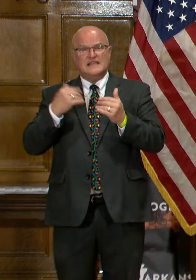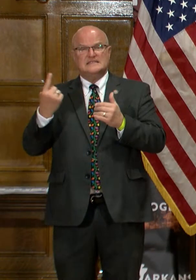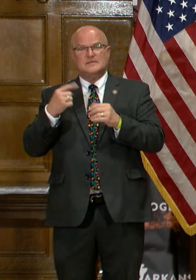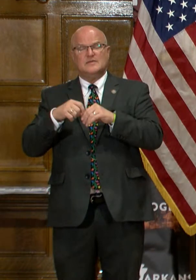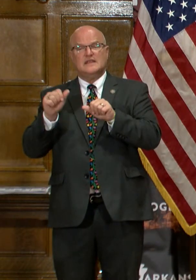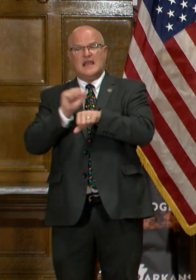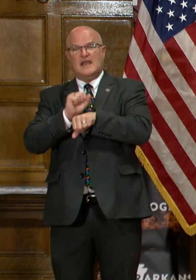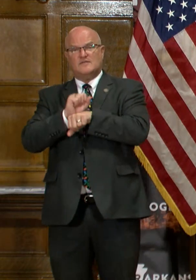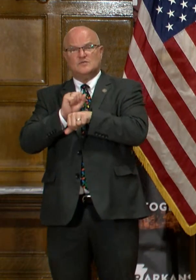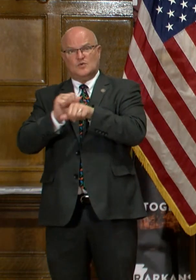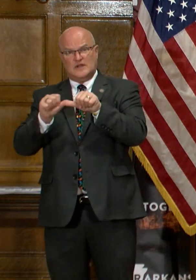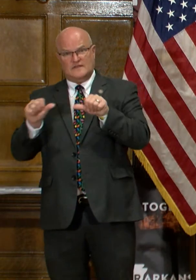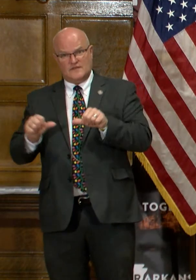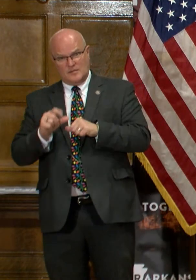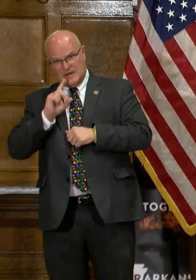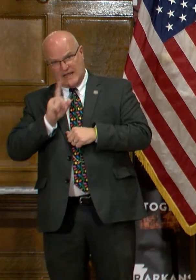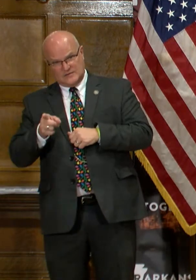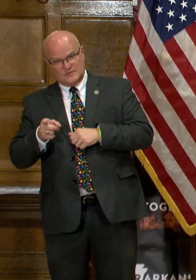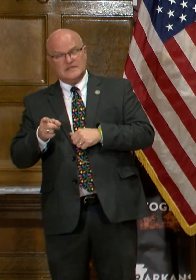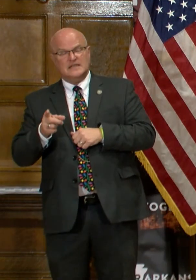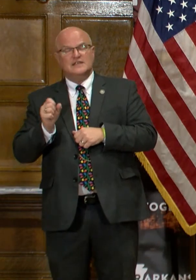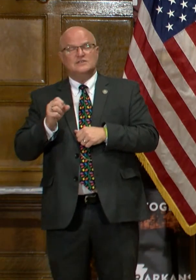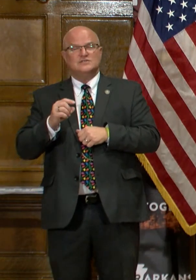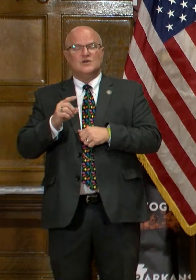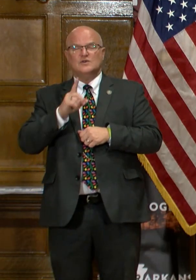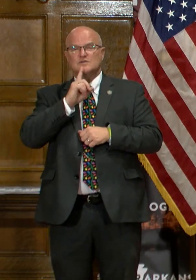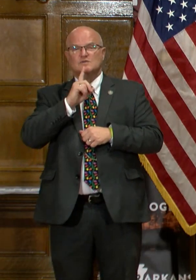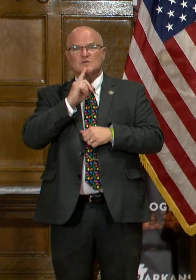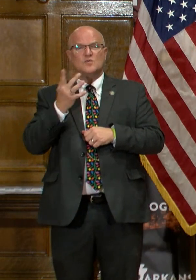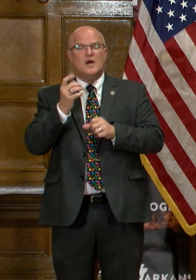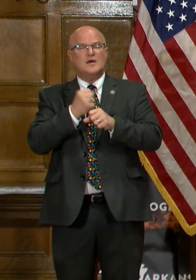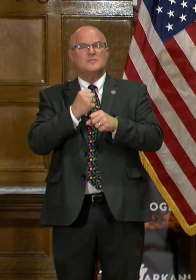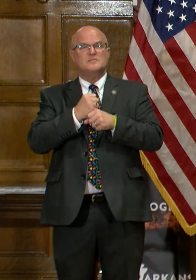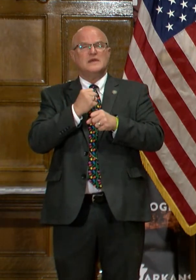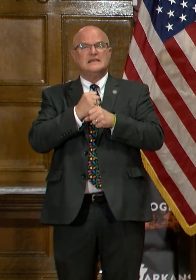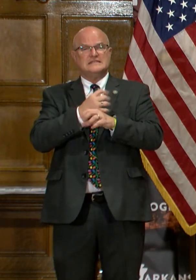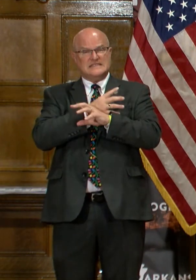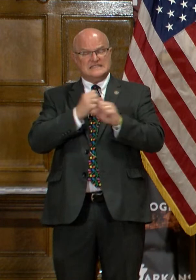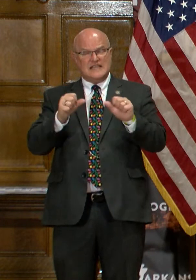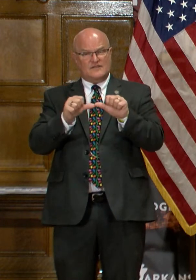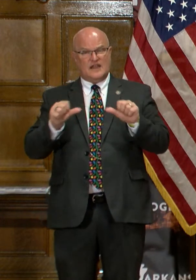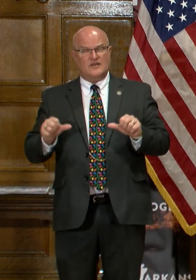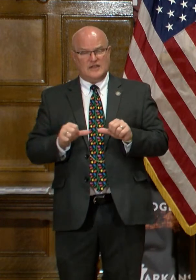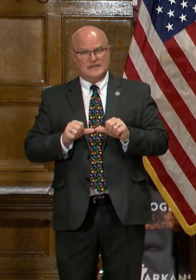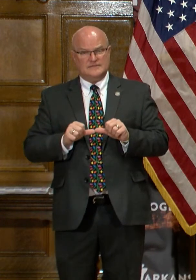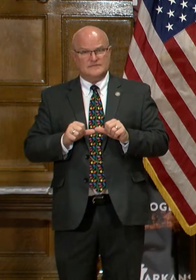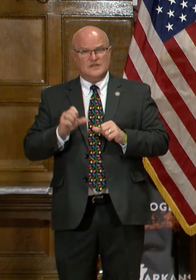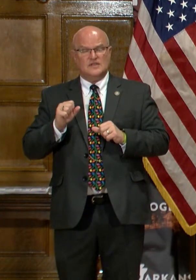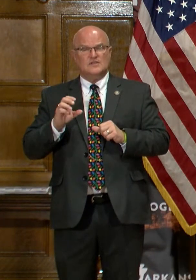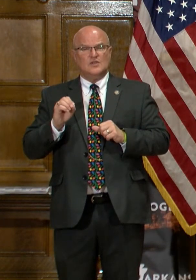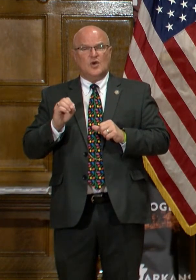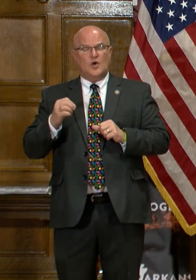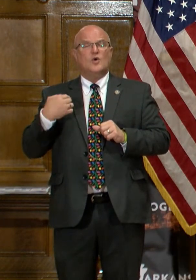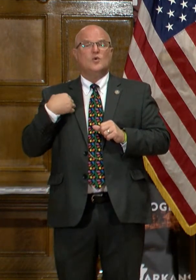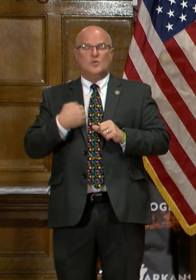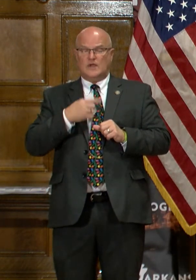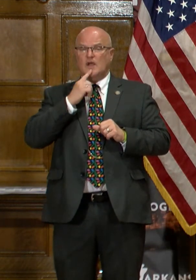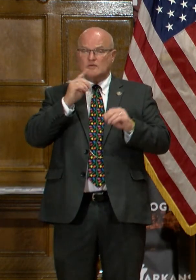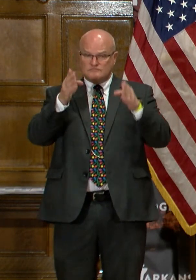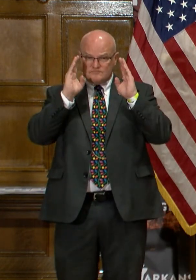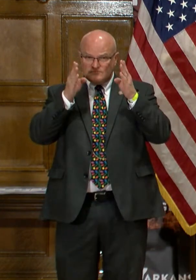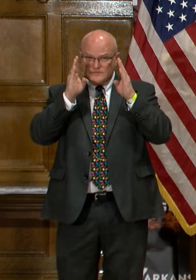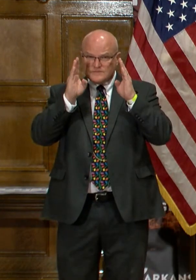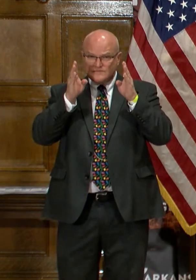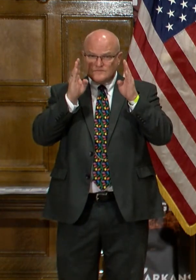in the average work environment actually. And that's what makes it a safer area. So we are paying